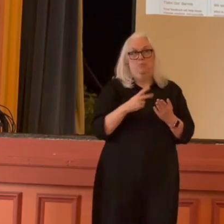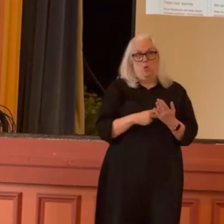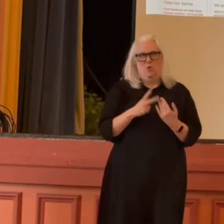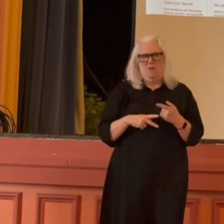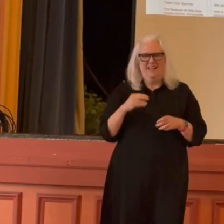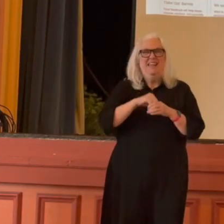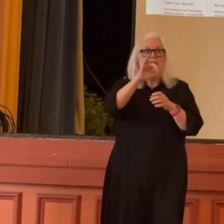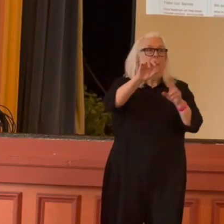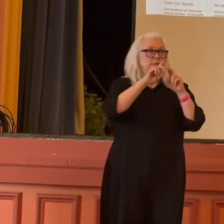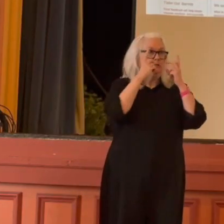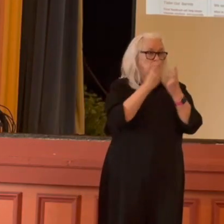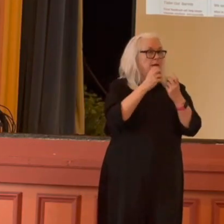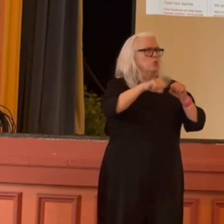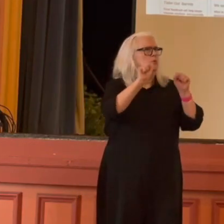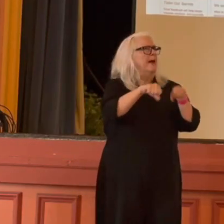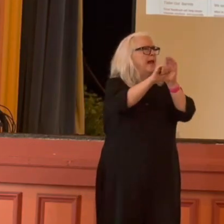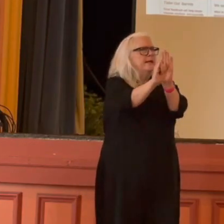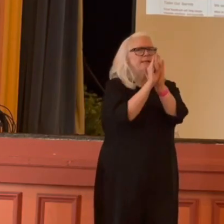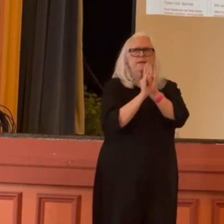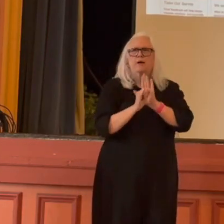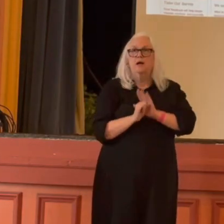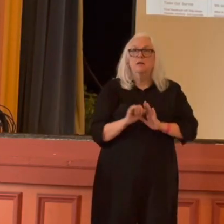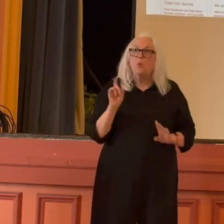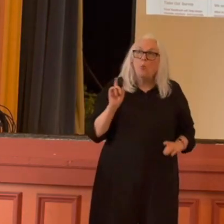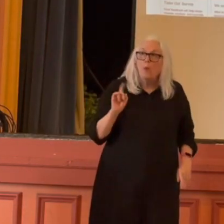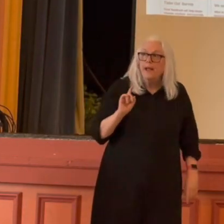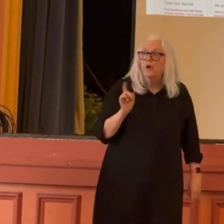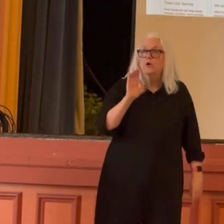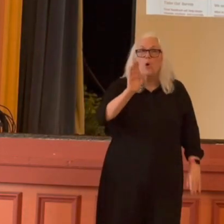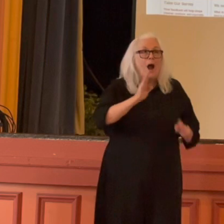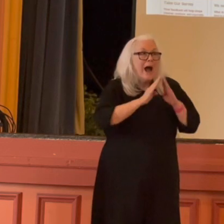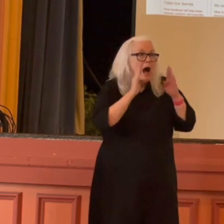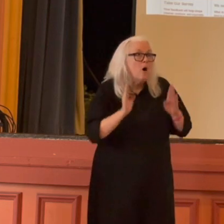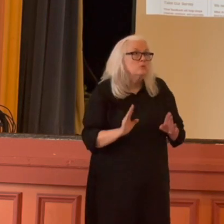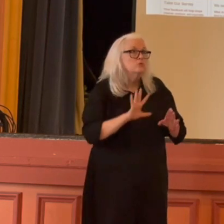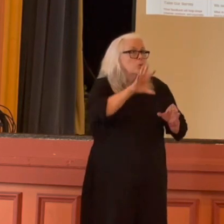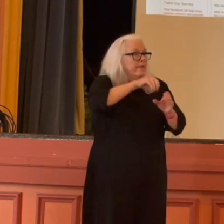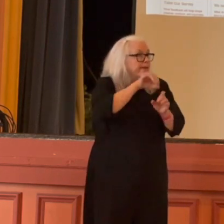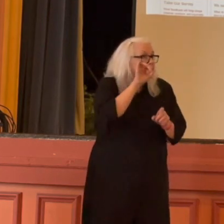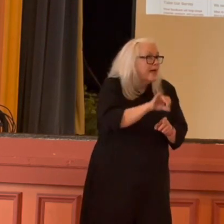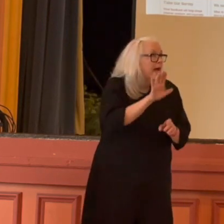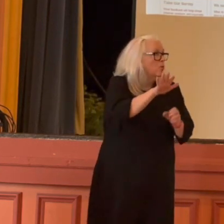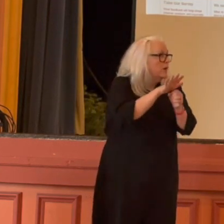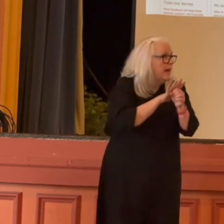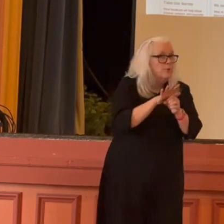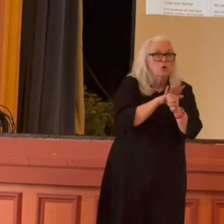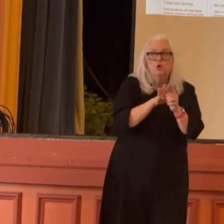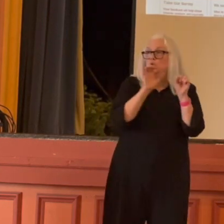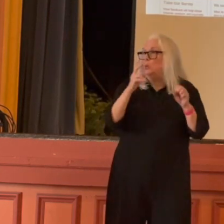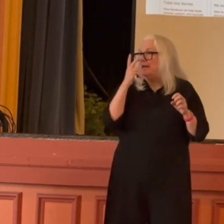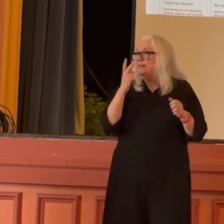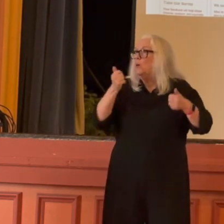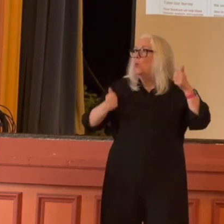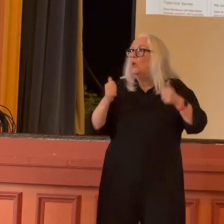district. And you can identify where your house may be or your neighborhood. You can see what